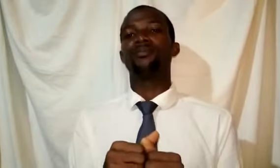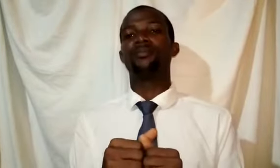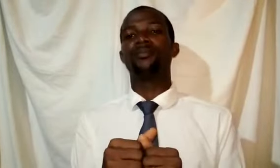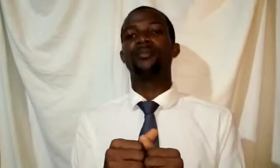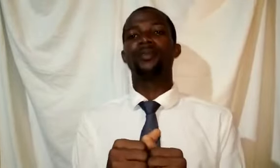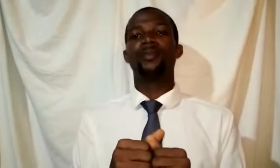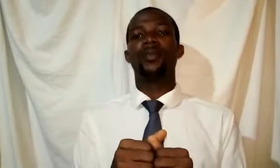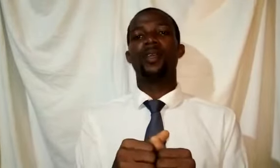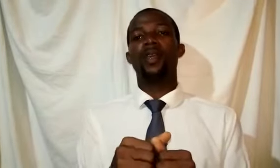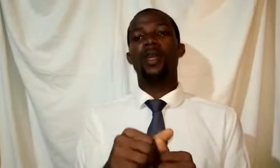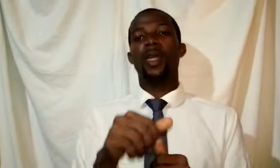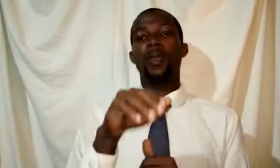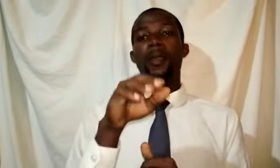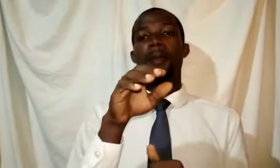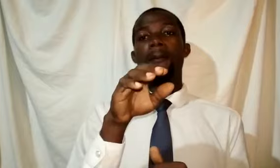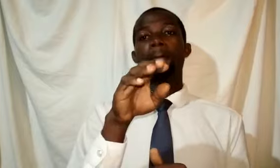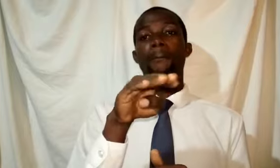a base 8 number.